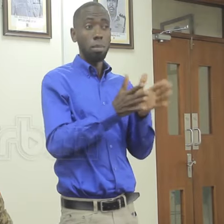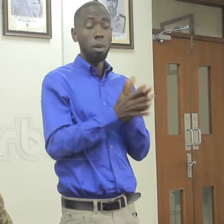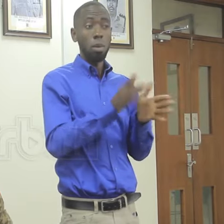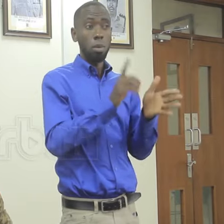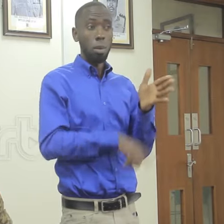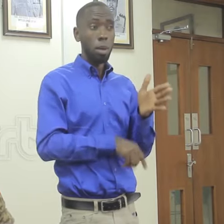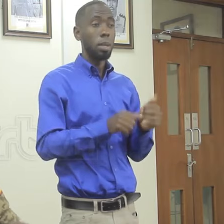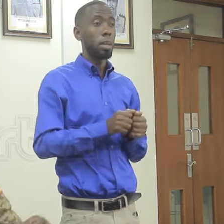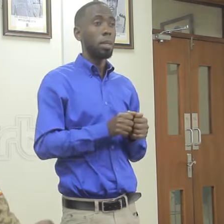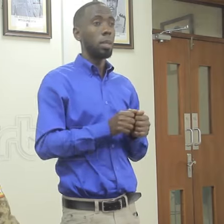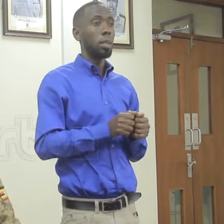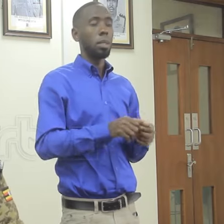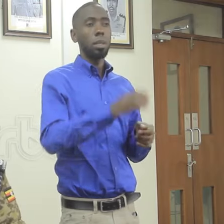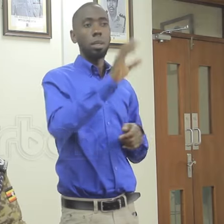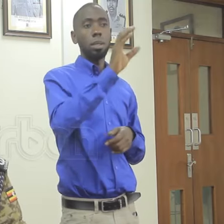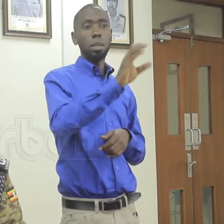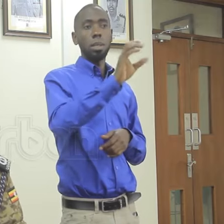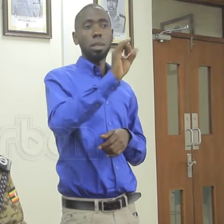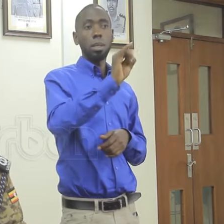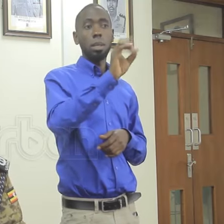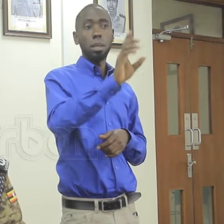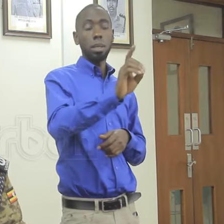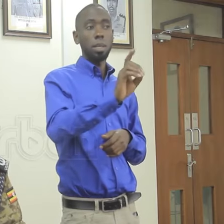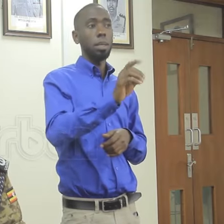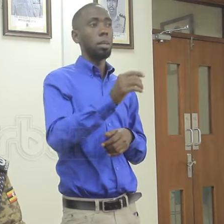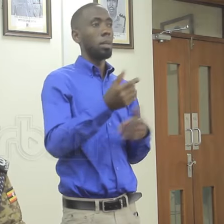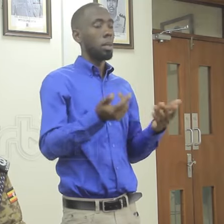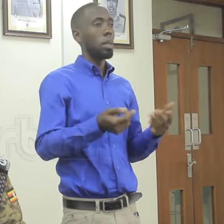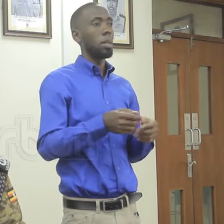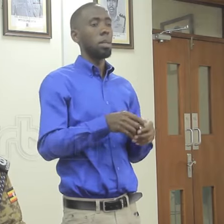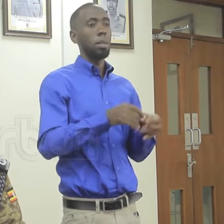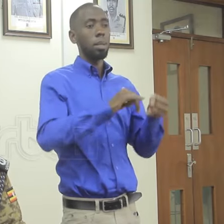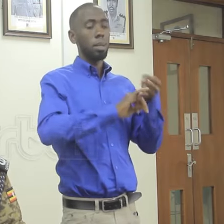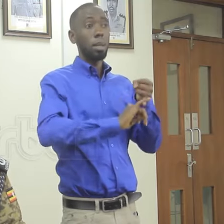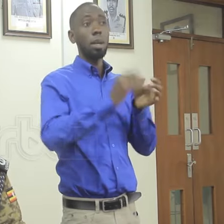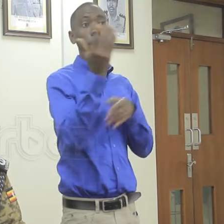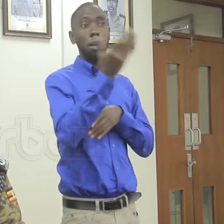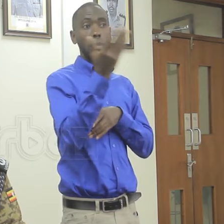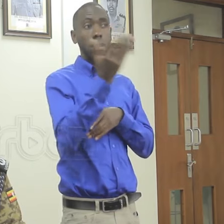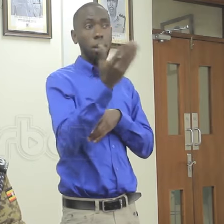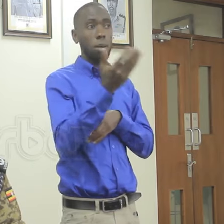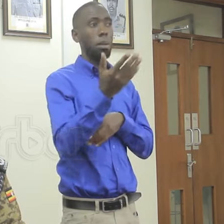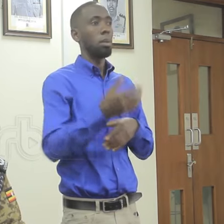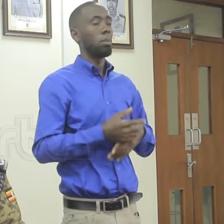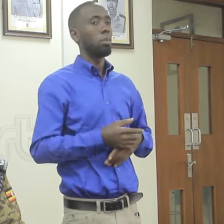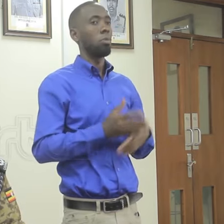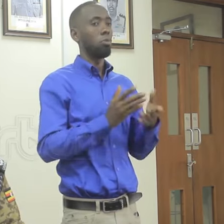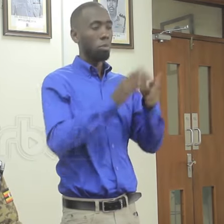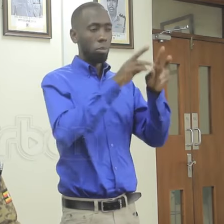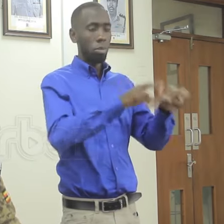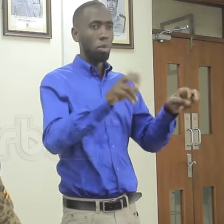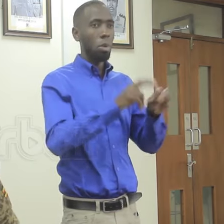the director of CID has brought out is that the senior lecturer is wanted for the aggravated defilement of